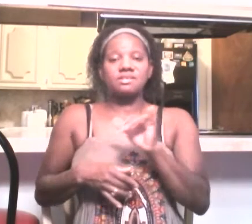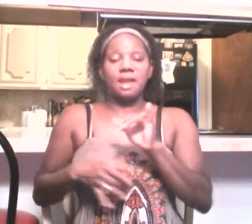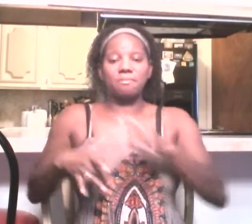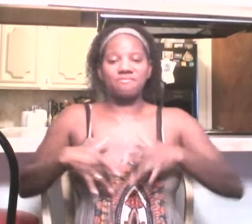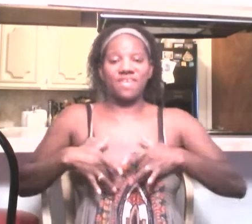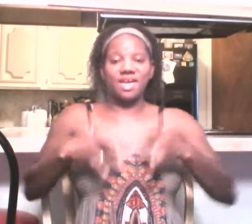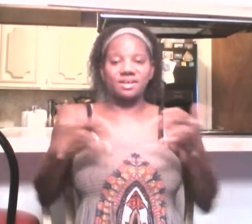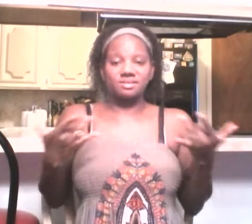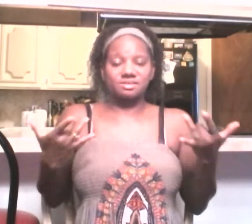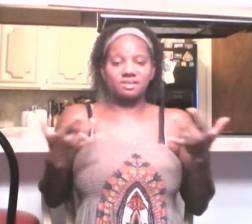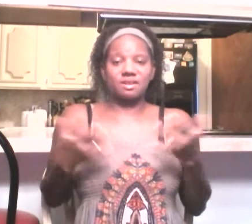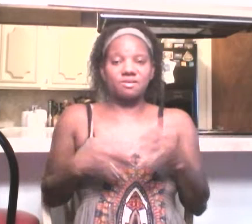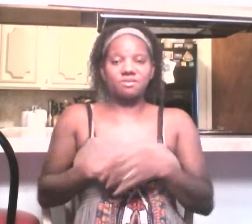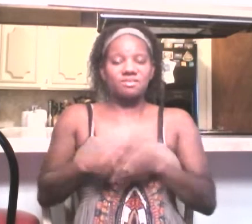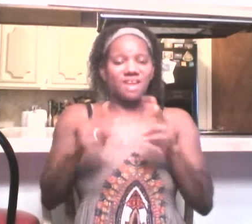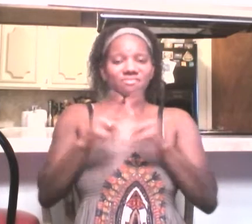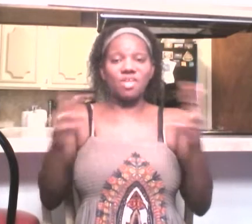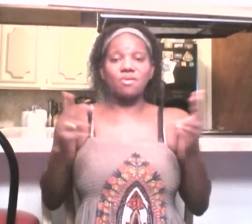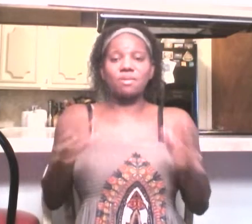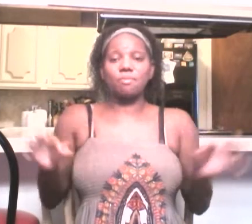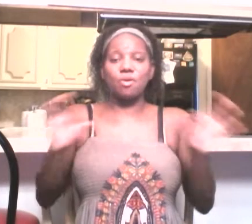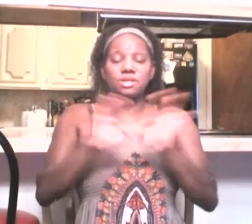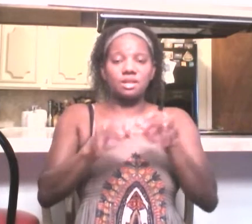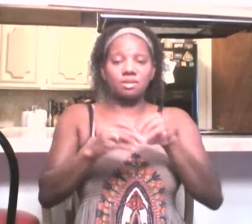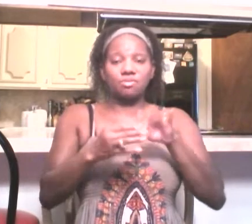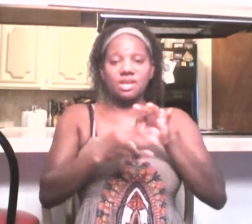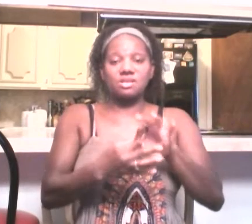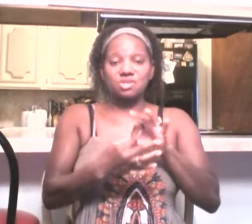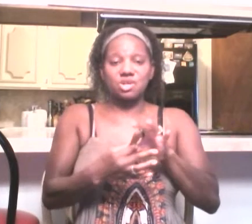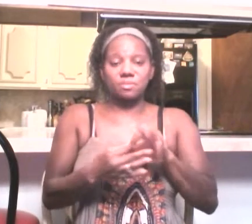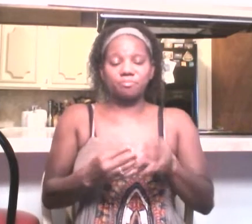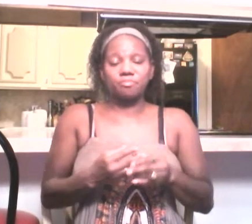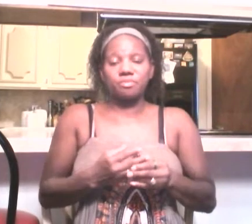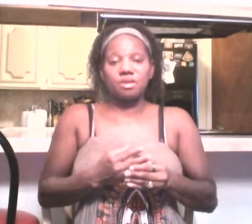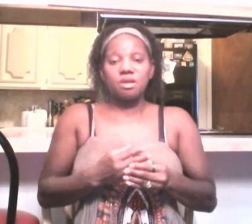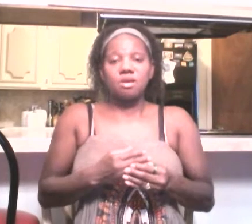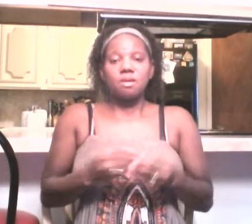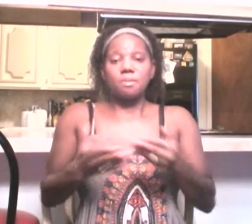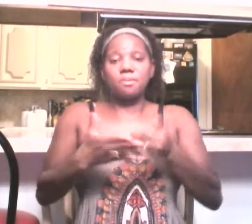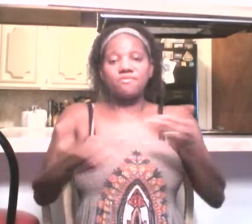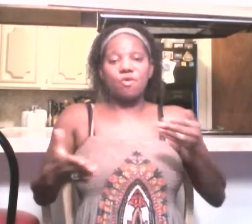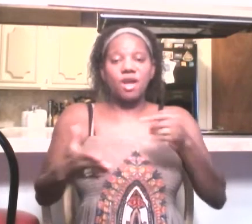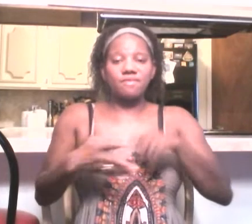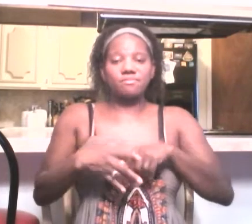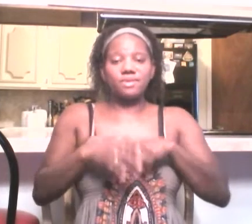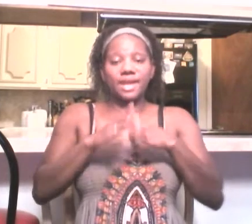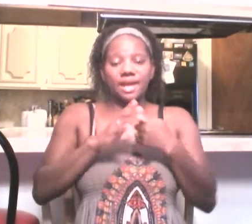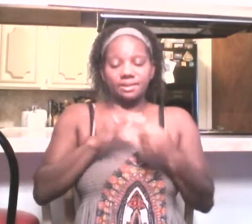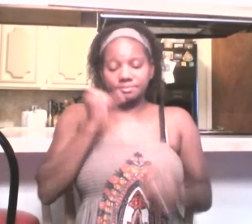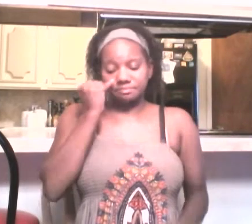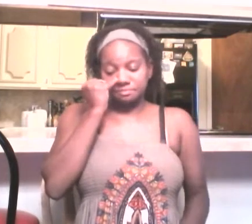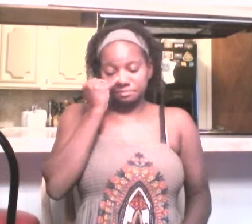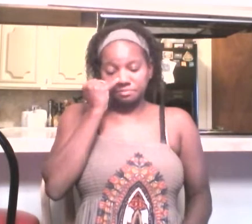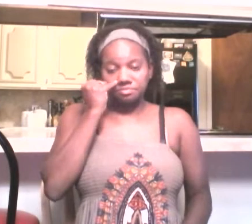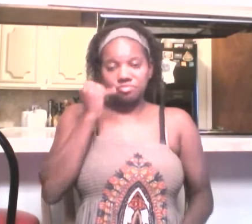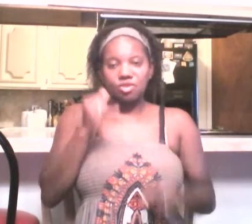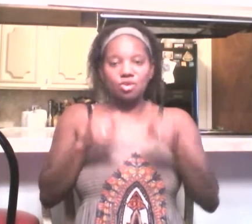same events. You know, that's very important in a relationship. But before I even begin, you know,